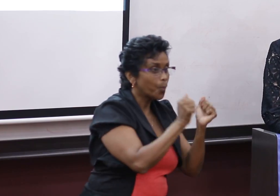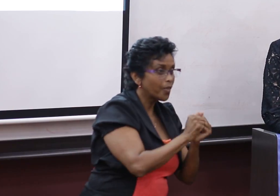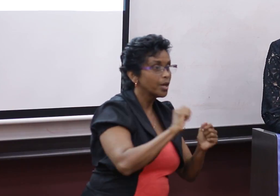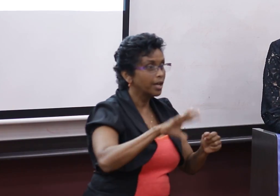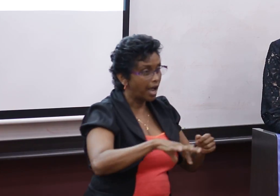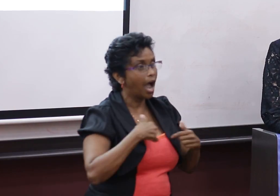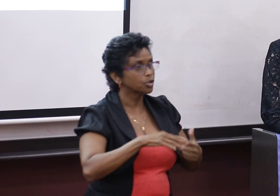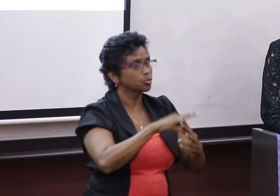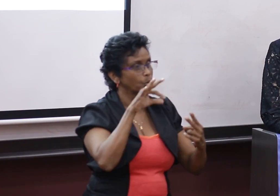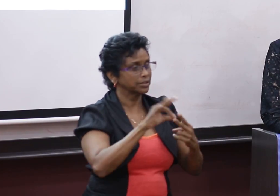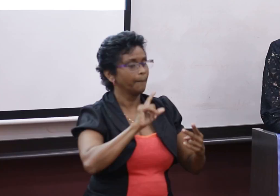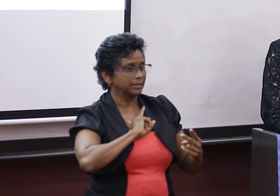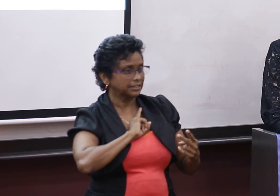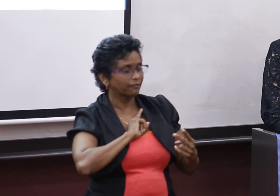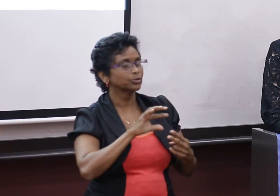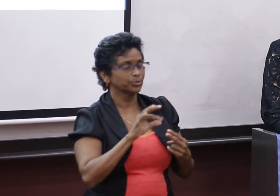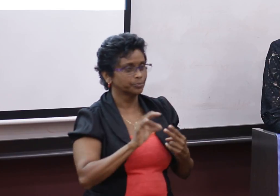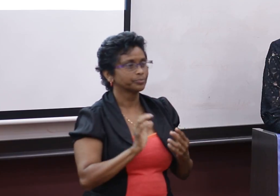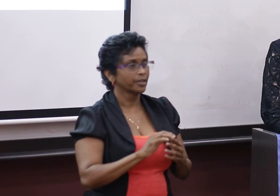particular living arrangement.